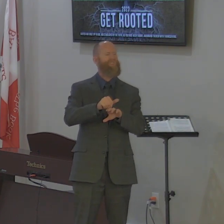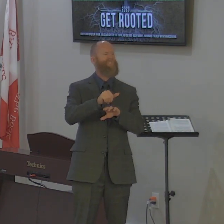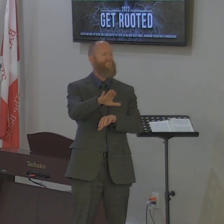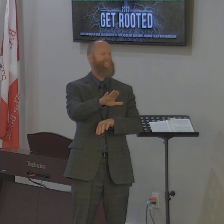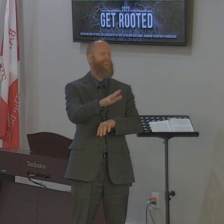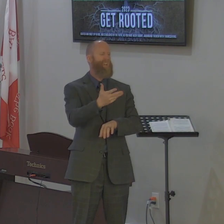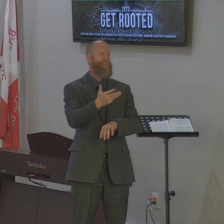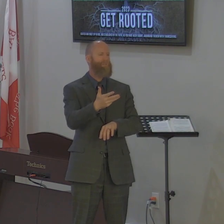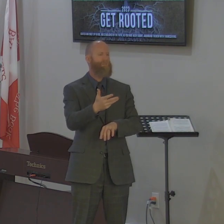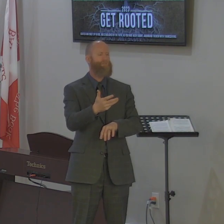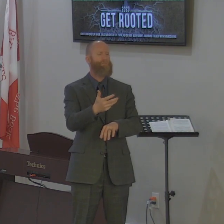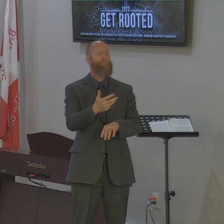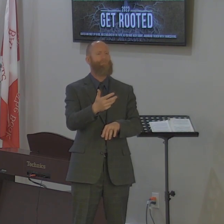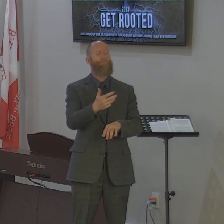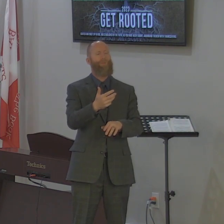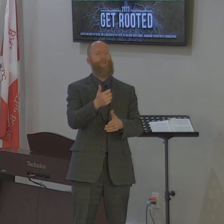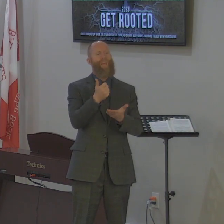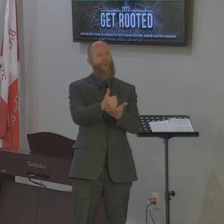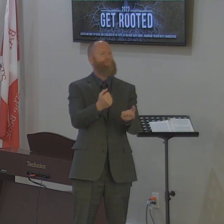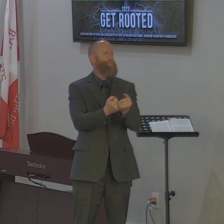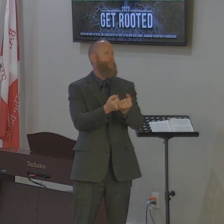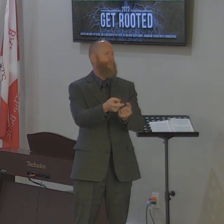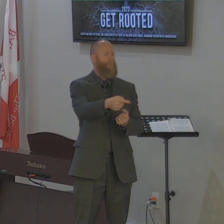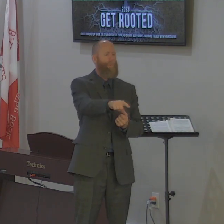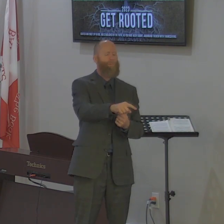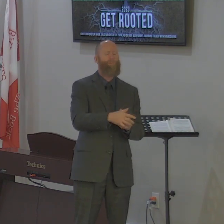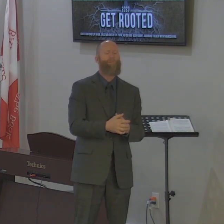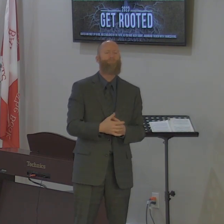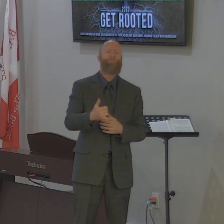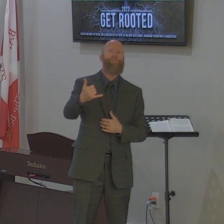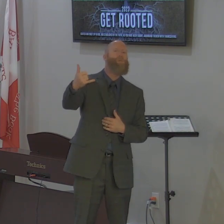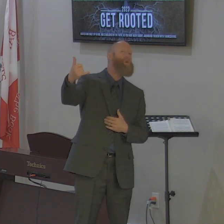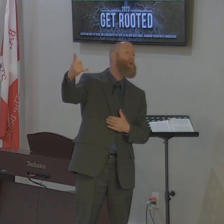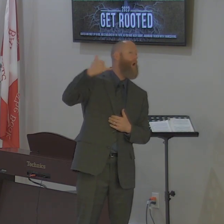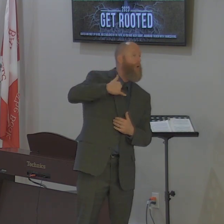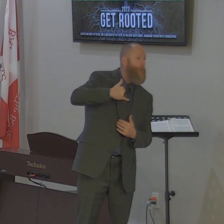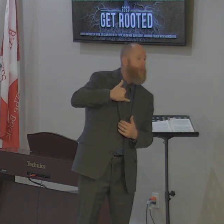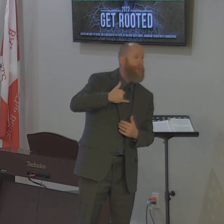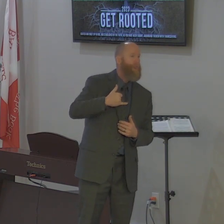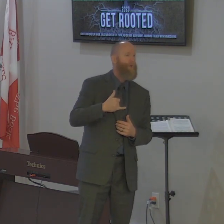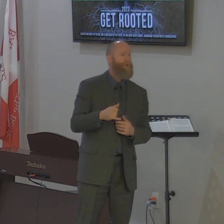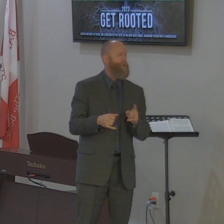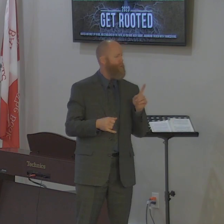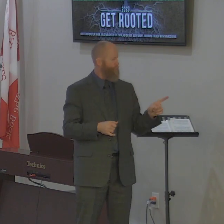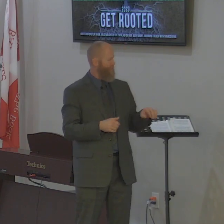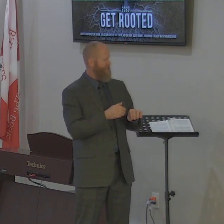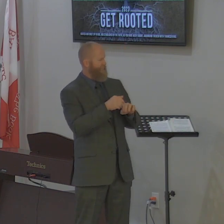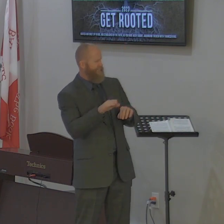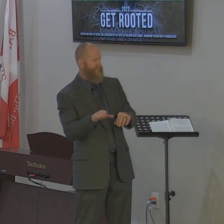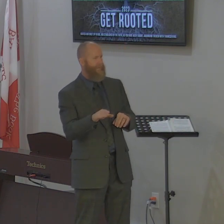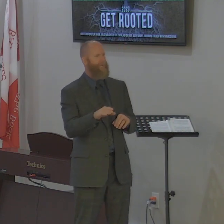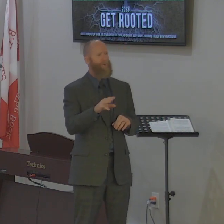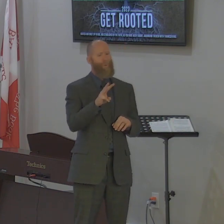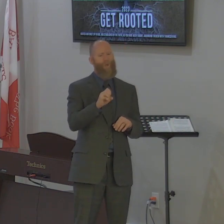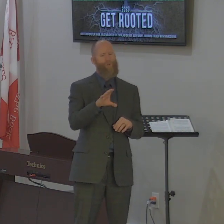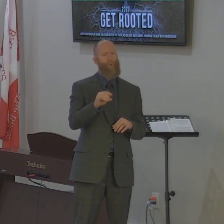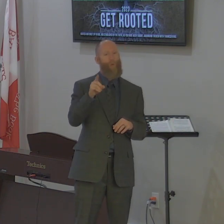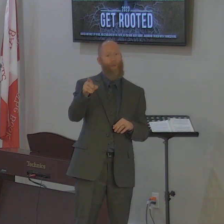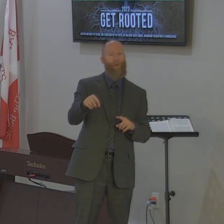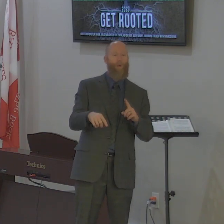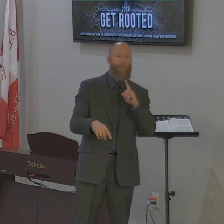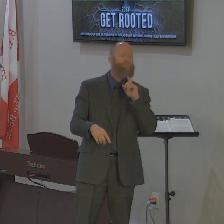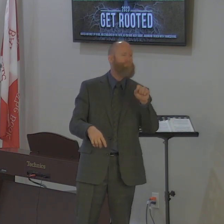for Charles Wesco. And we got a call and said, are you the sending church for Charles Wesco? Yeah, we're the missions board. And he said,